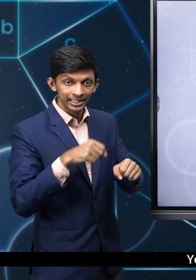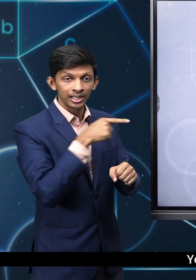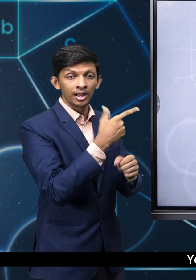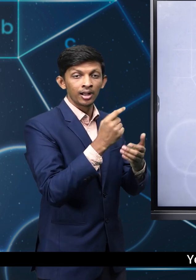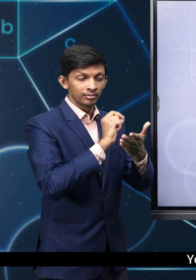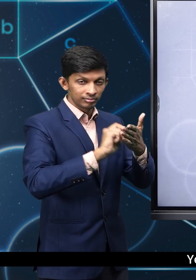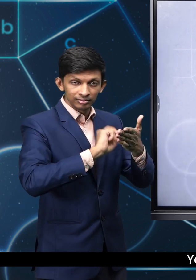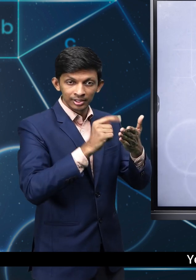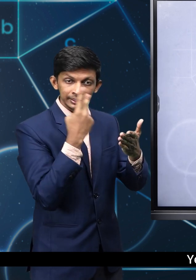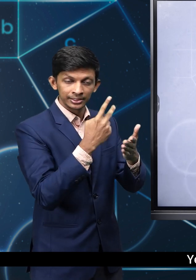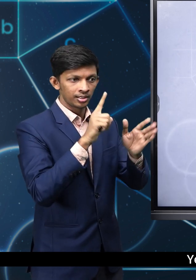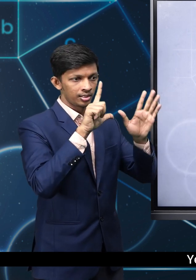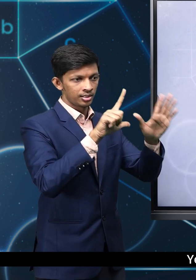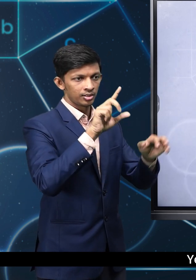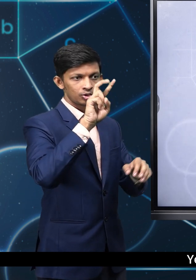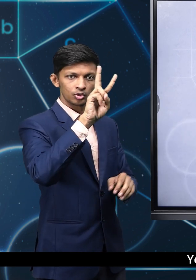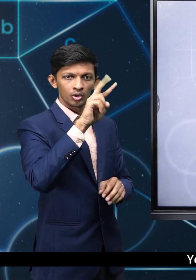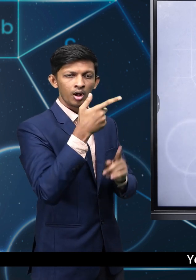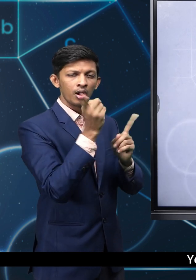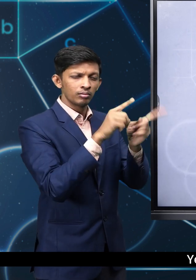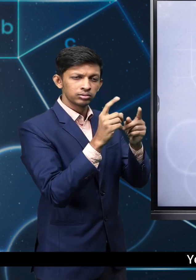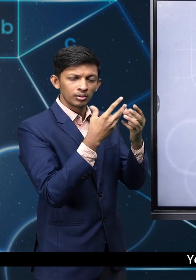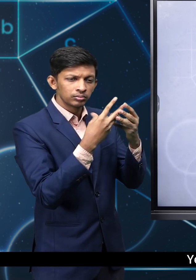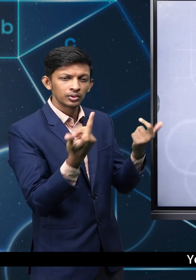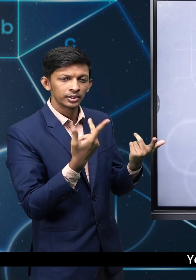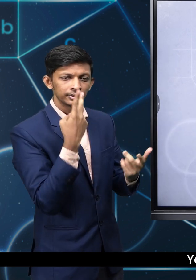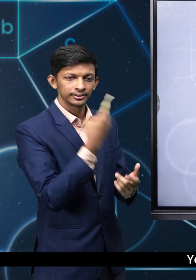Yes, because it can be written as 7 square.